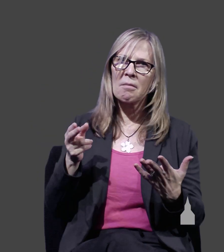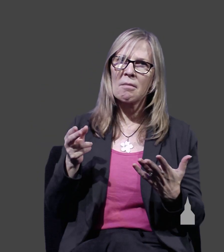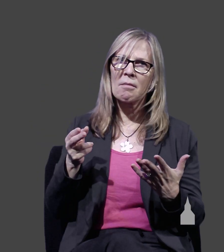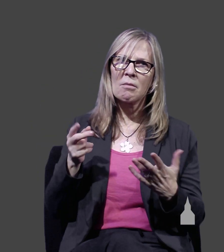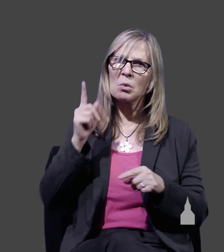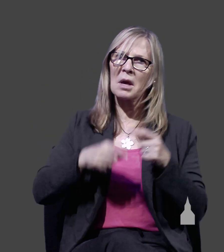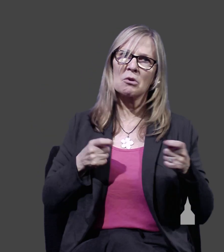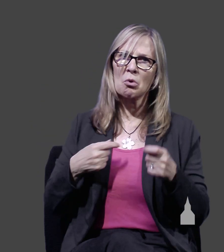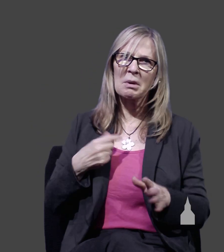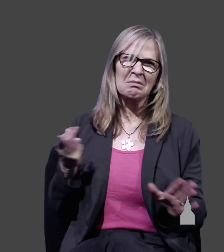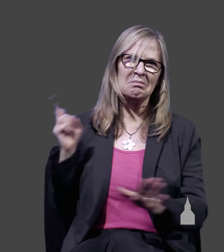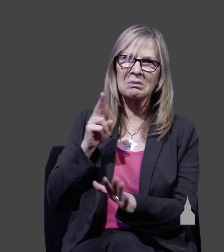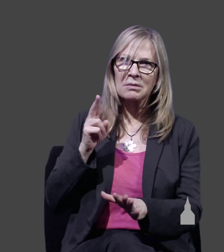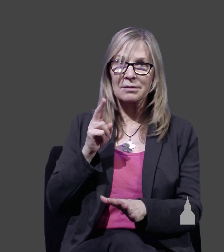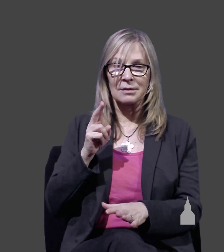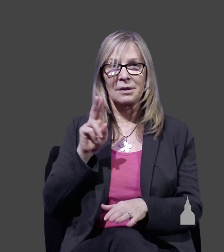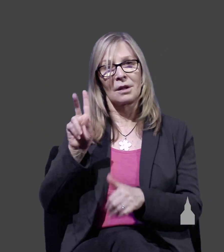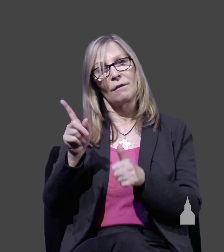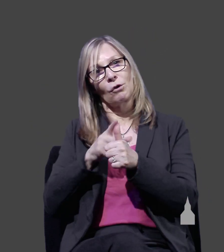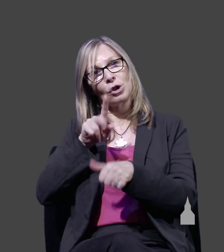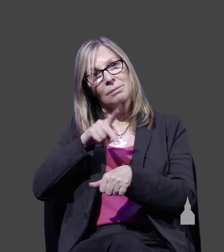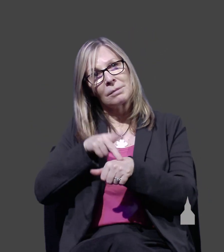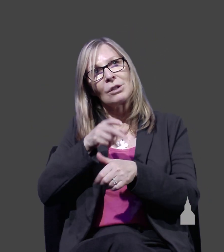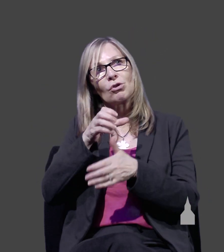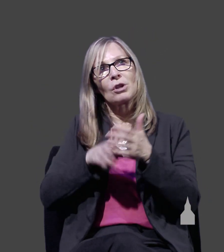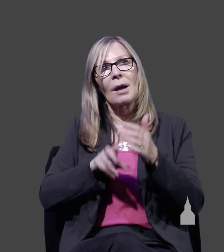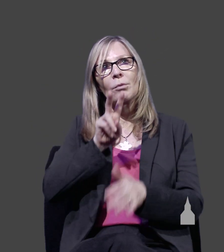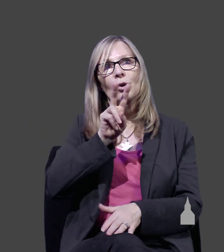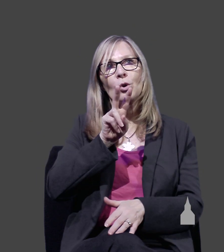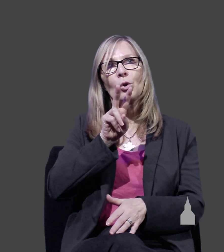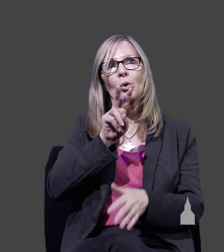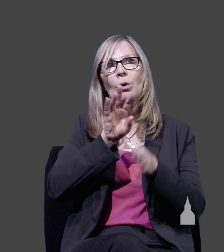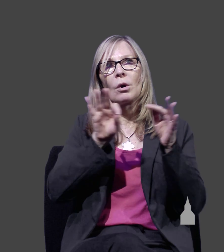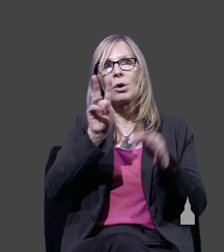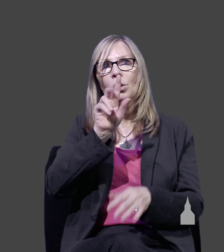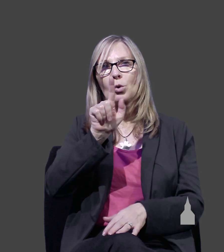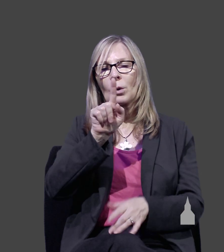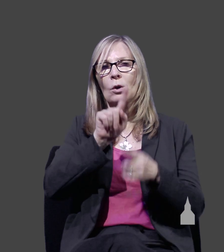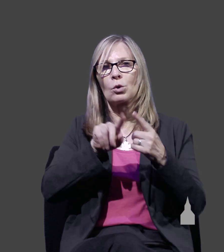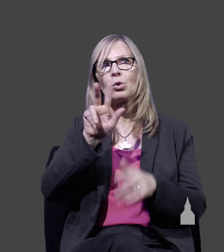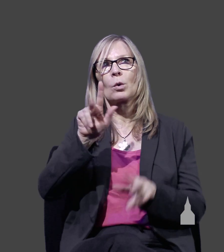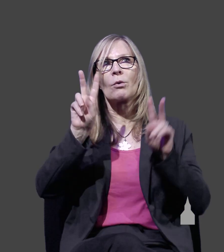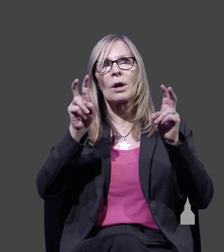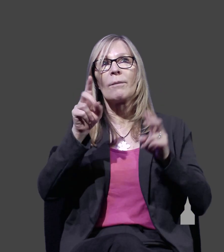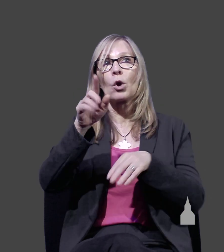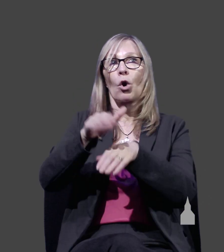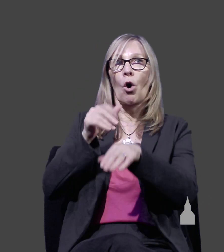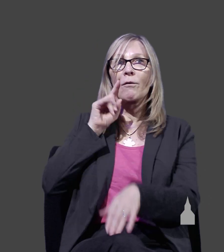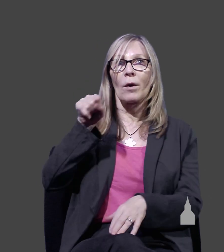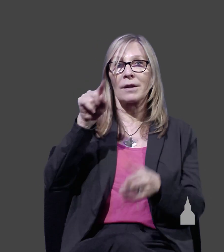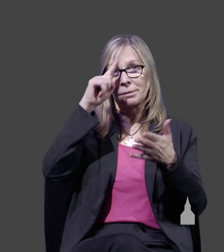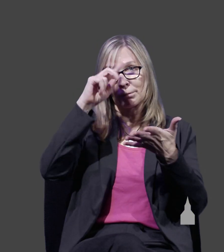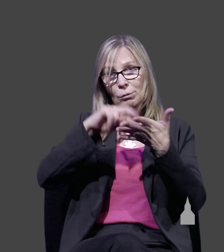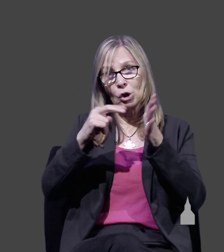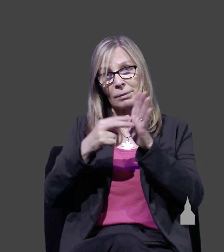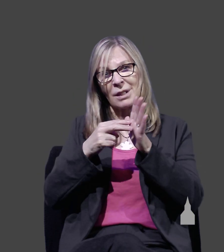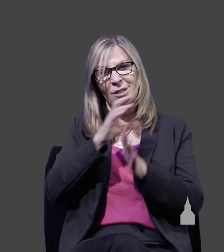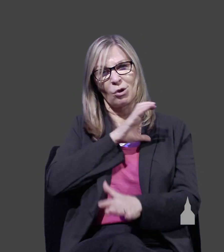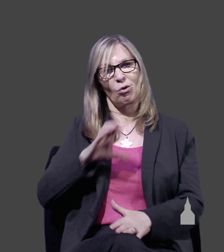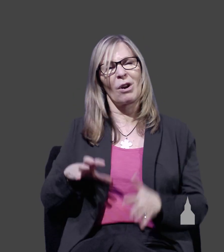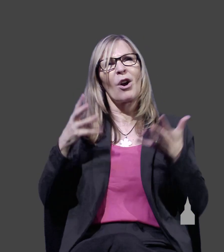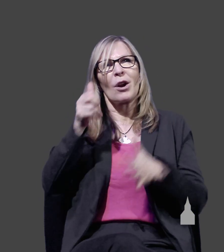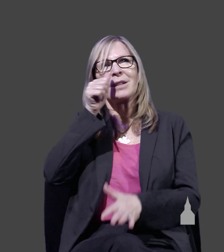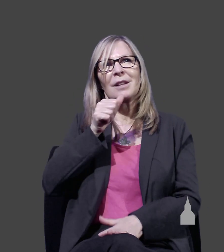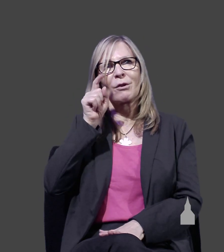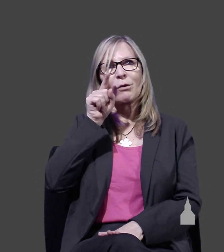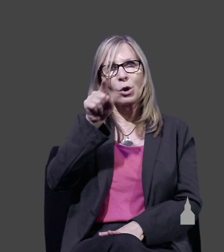around? 1 Peter 2:21 to 23, for you have been called for this purpose, since Christ also suffered for you, leaving you an